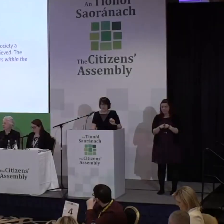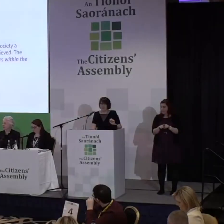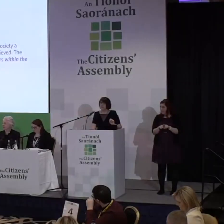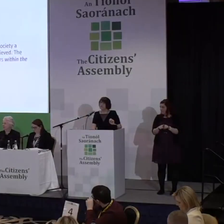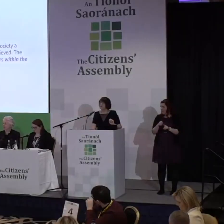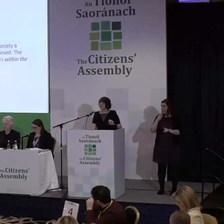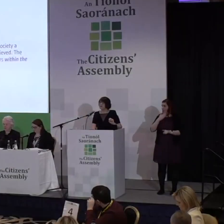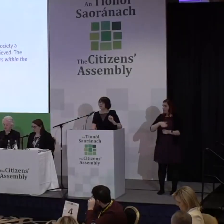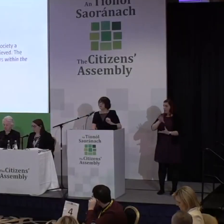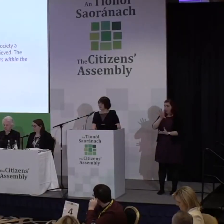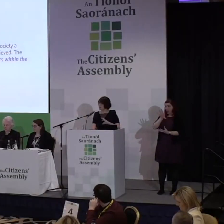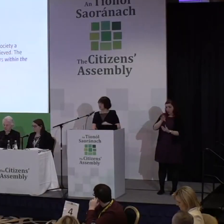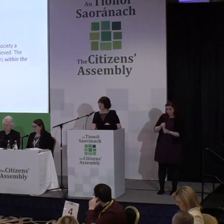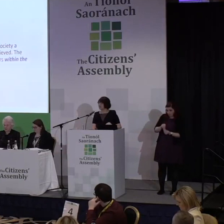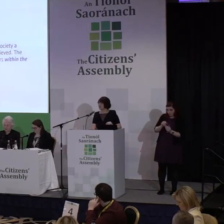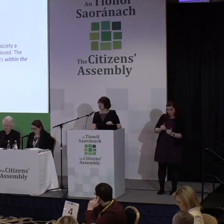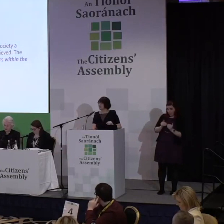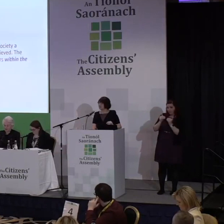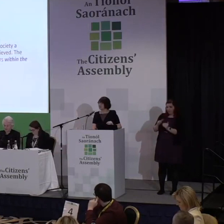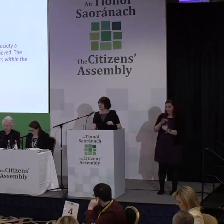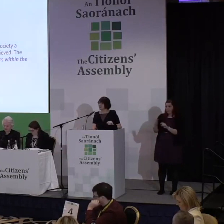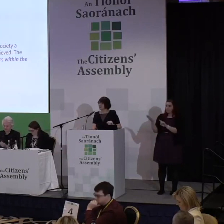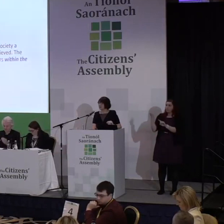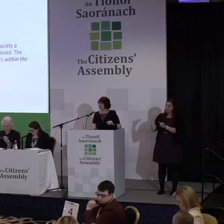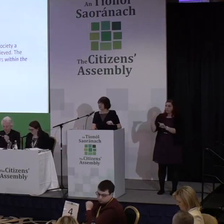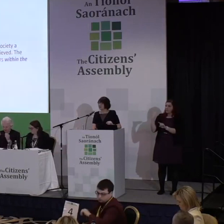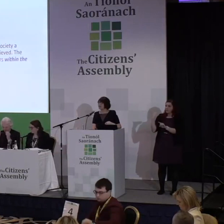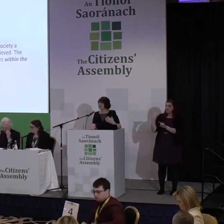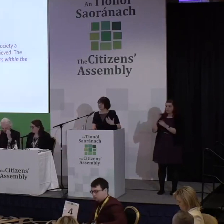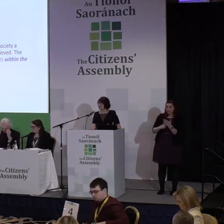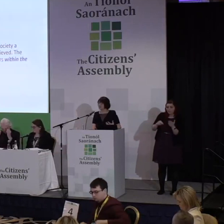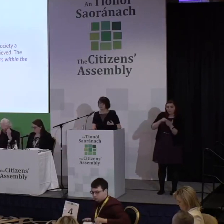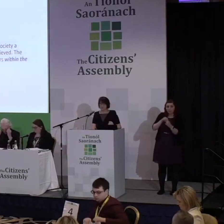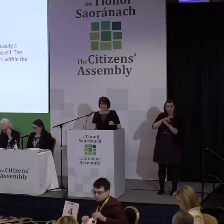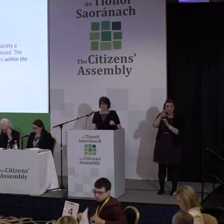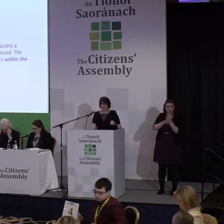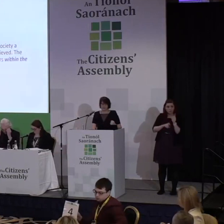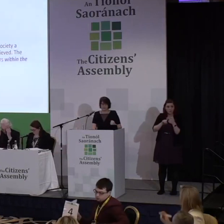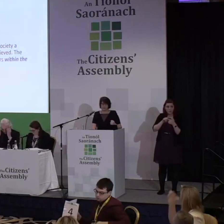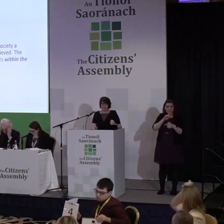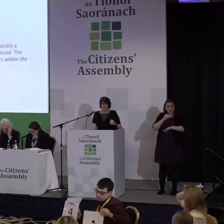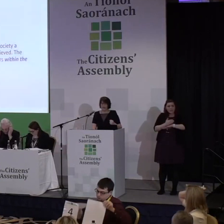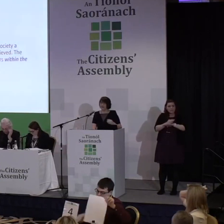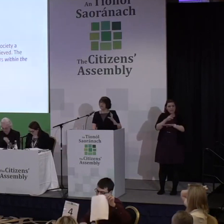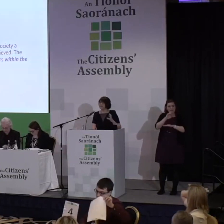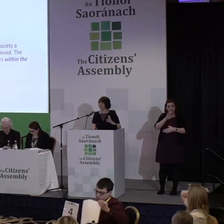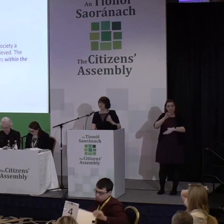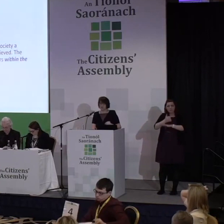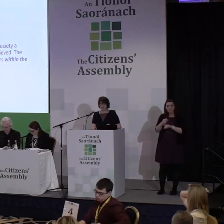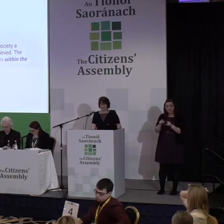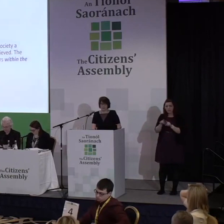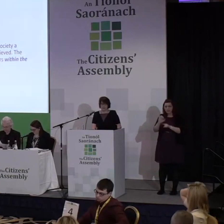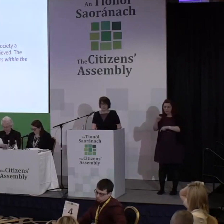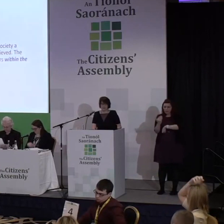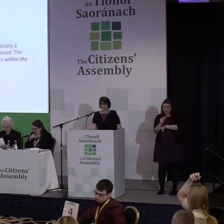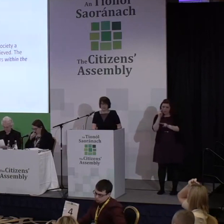to conclude, following on from the previous Convention on the Constitution, a task force was set up that looked at three